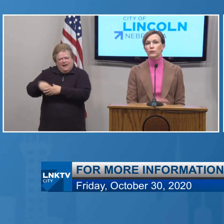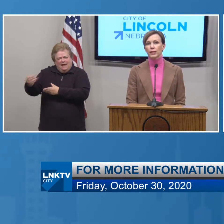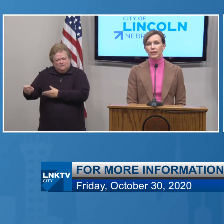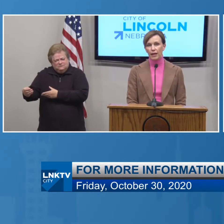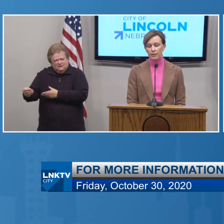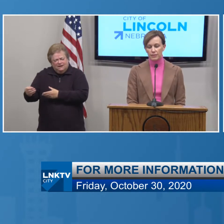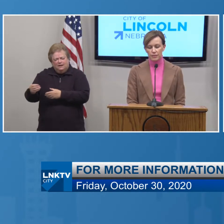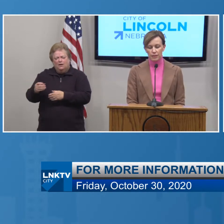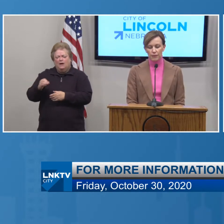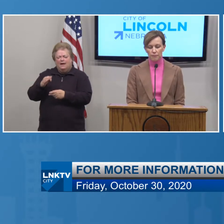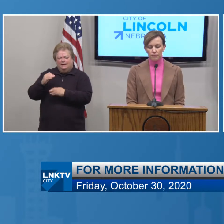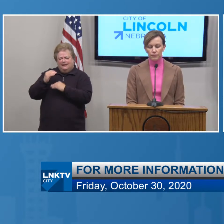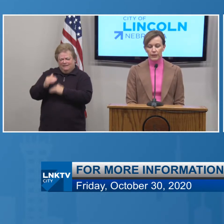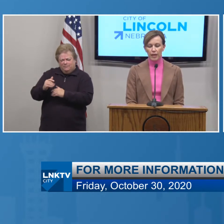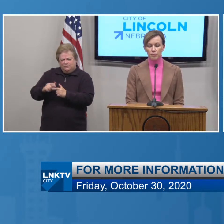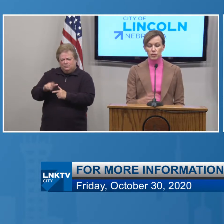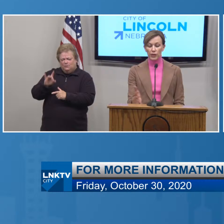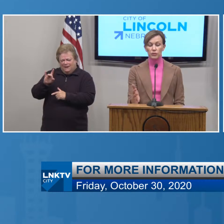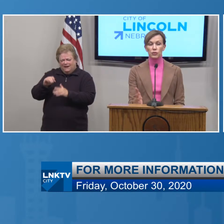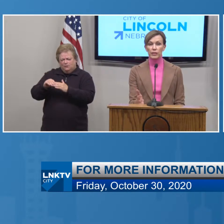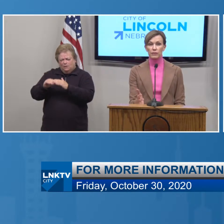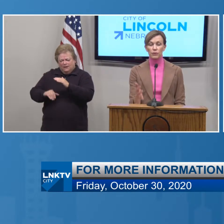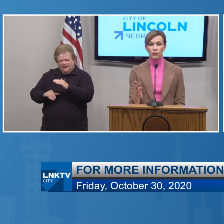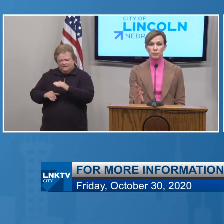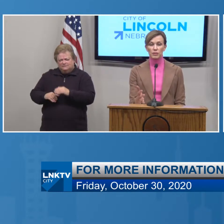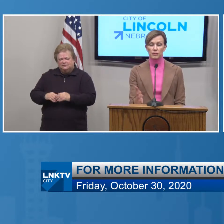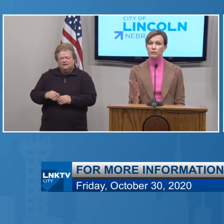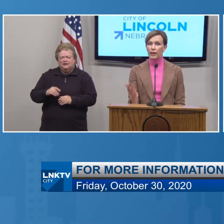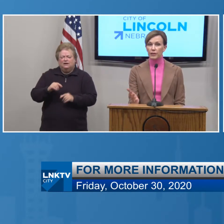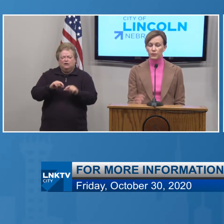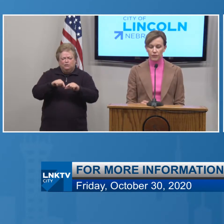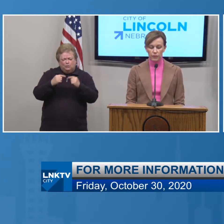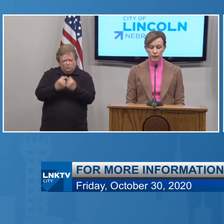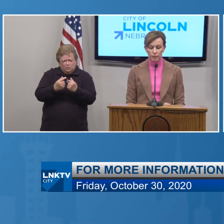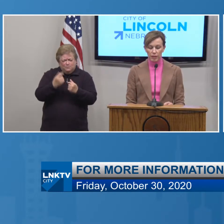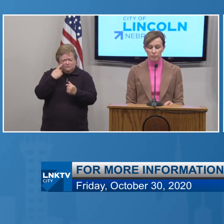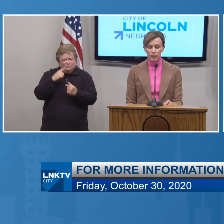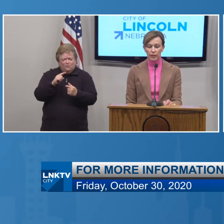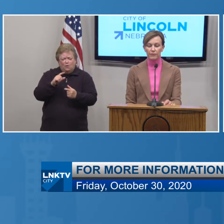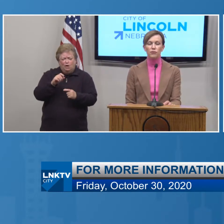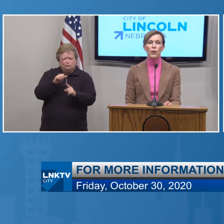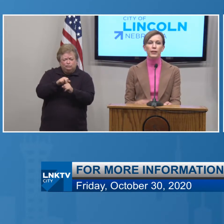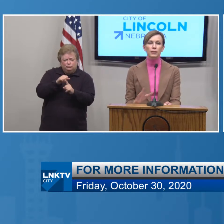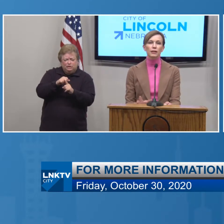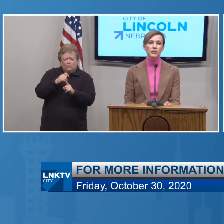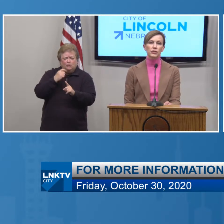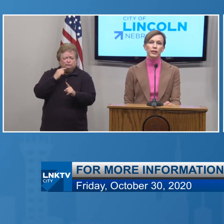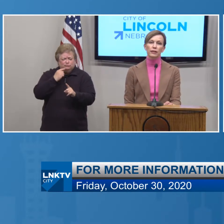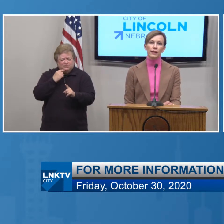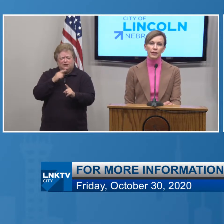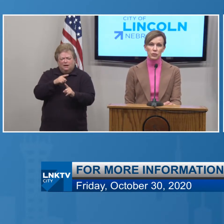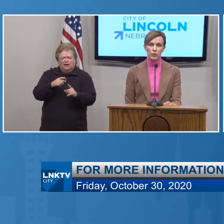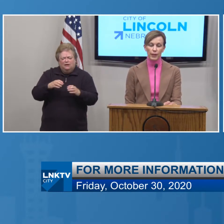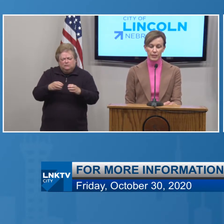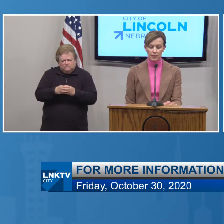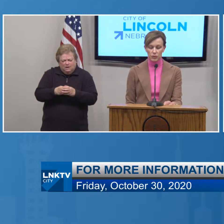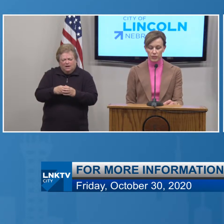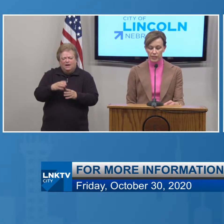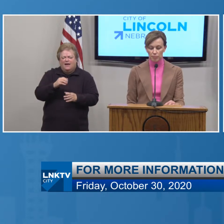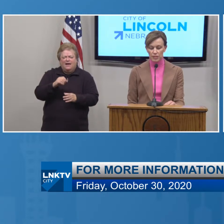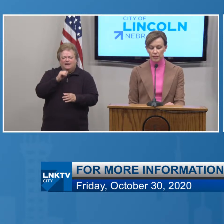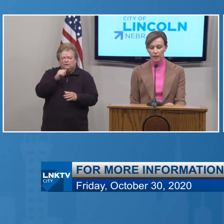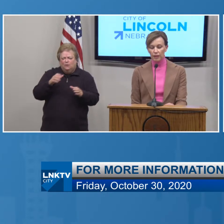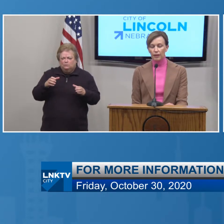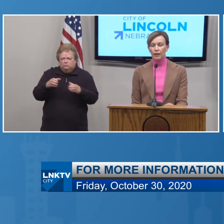or fewer guests. Keep trick-or-treat groups to 8 or fewer people and avoid clustering at doorways